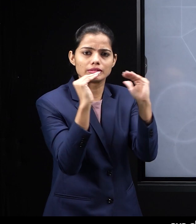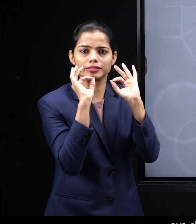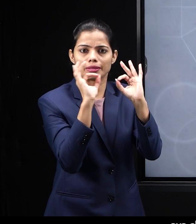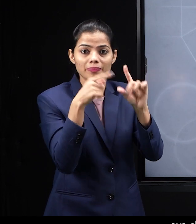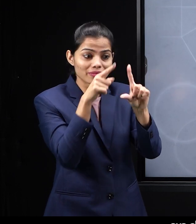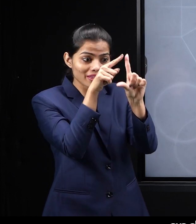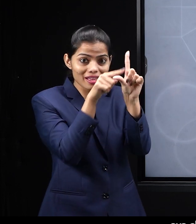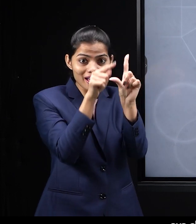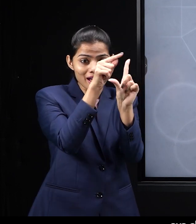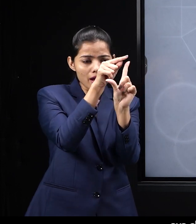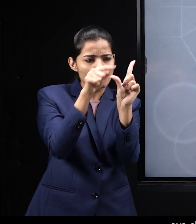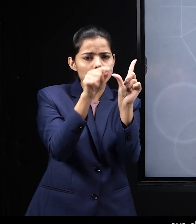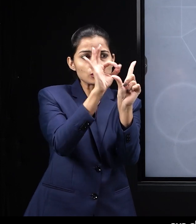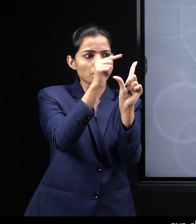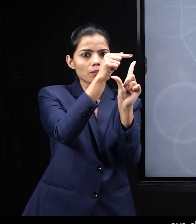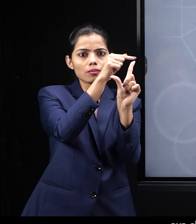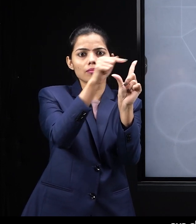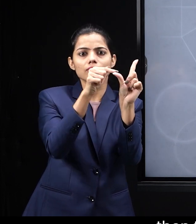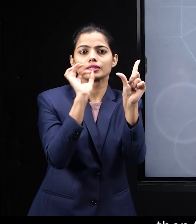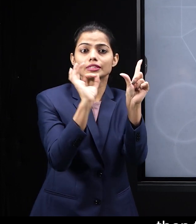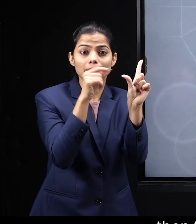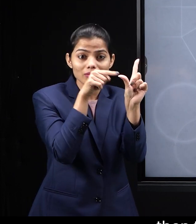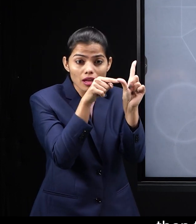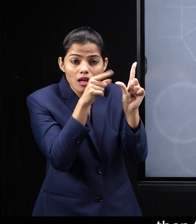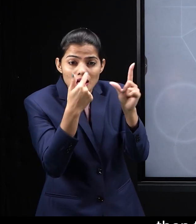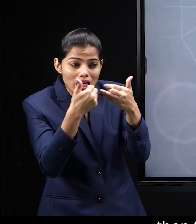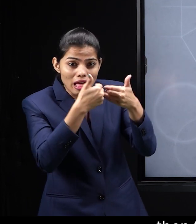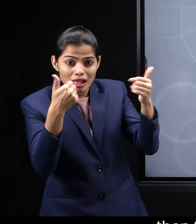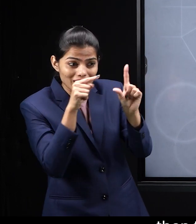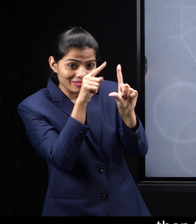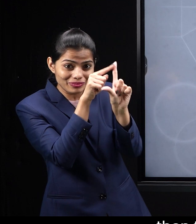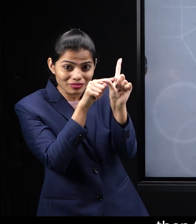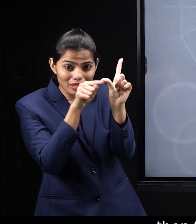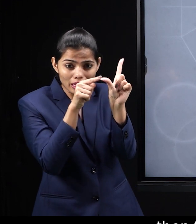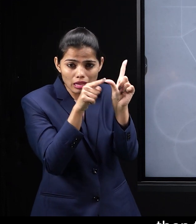and one side of the other triangle, then the two triangles are congruent.